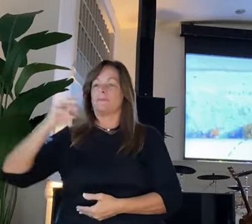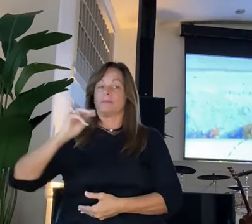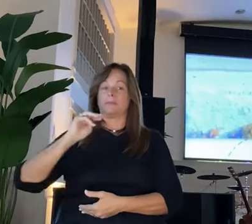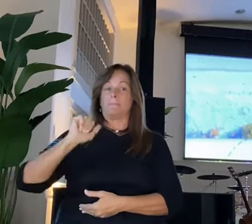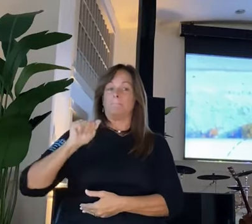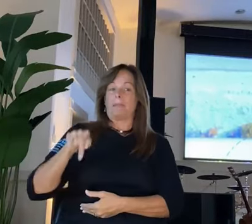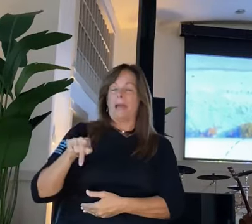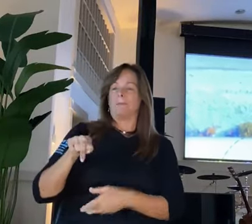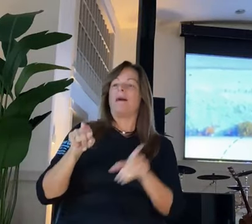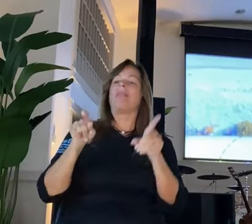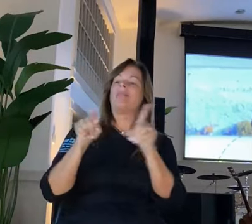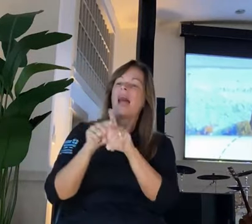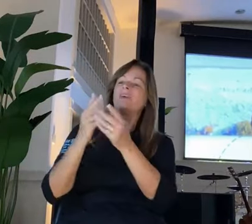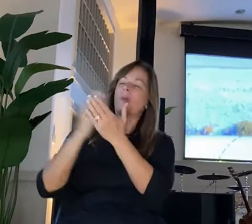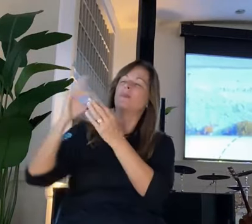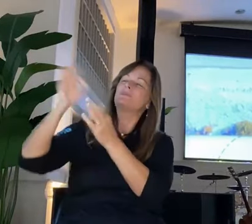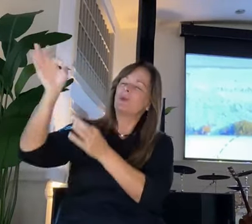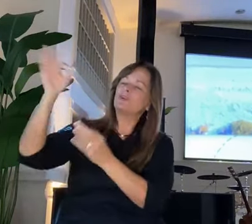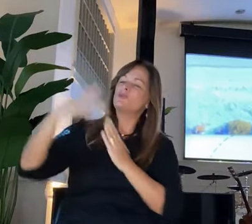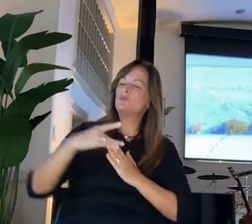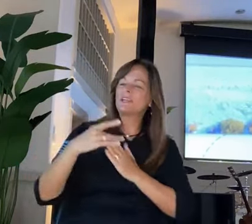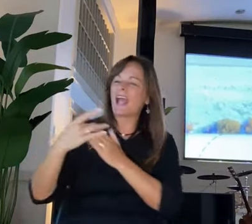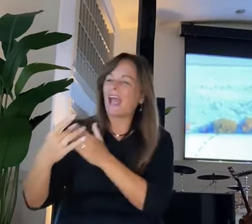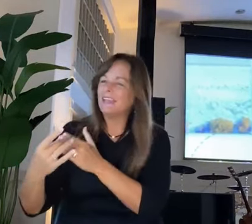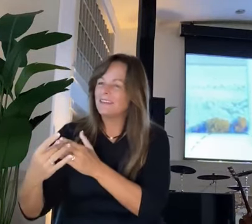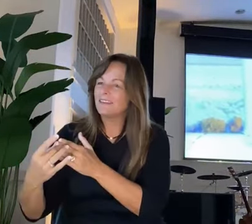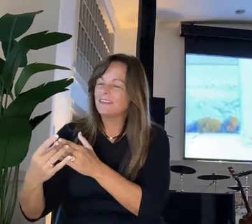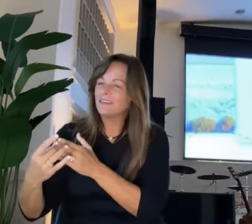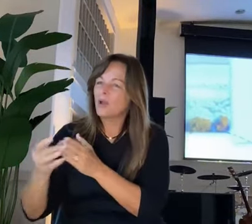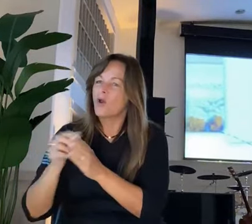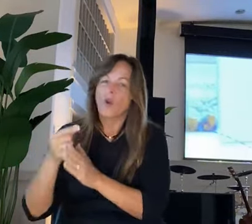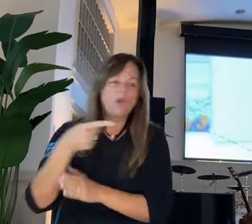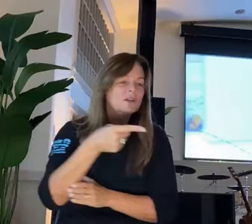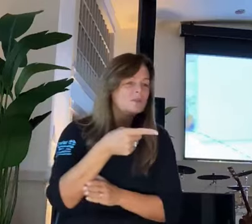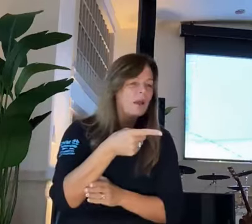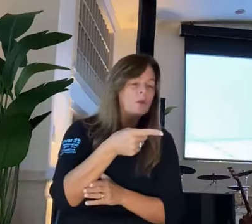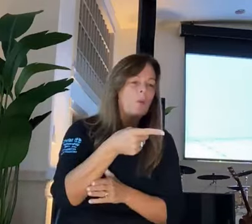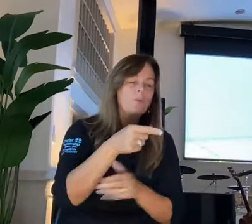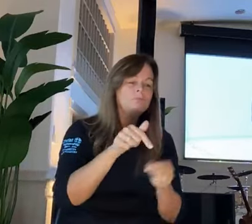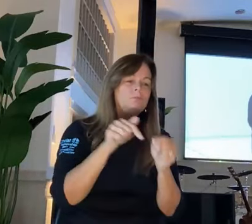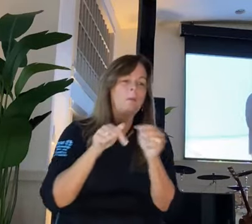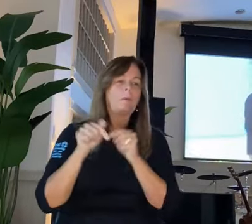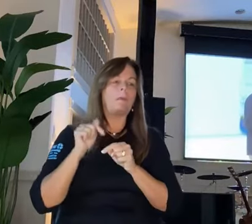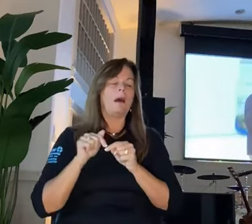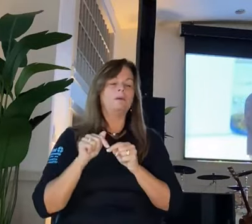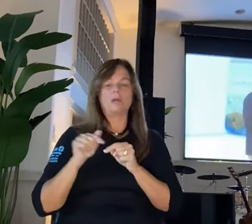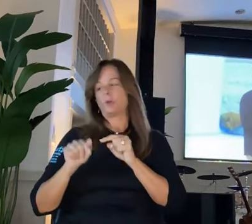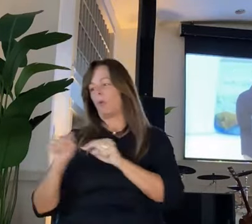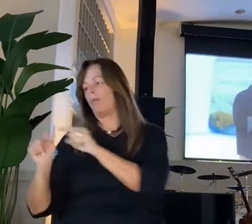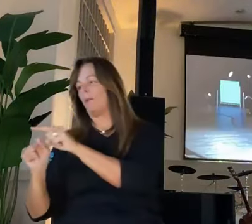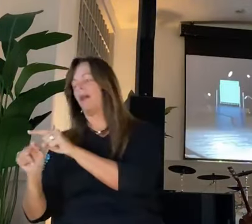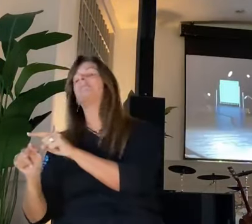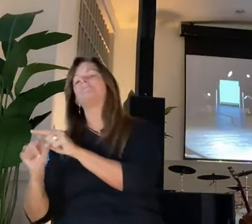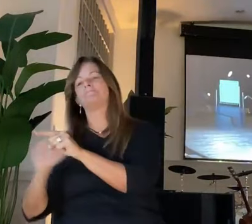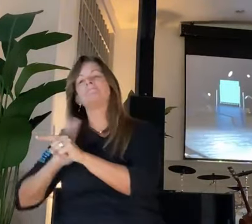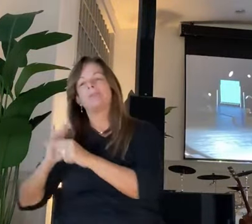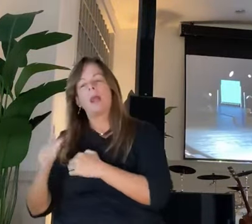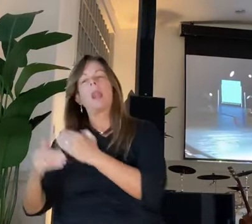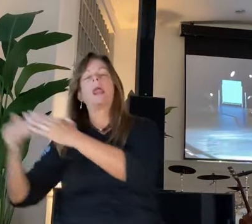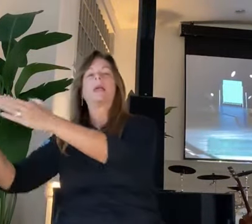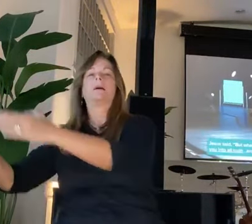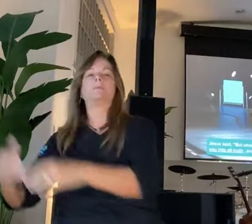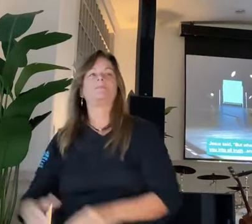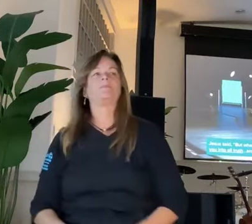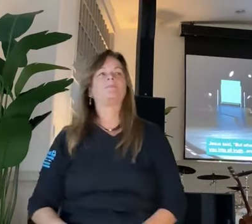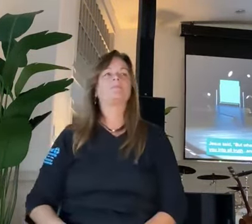go. In that verse in John chapter 16, where Jesus is talking about the Holy Spirit that's coming, he said that when